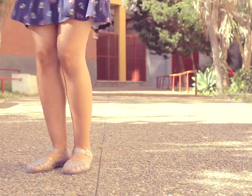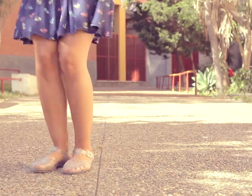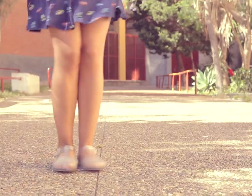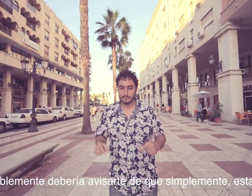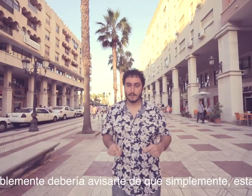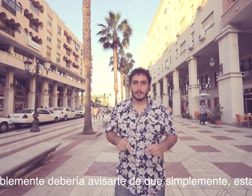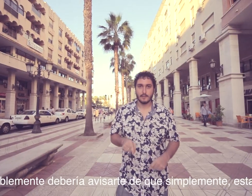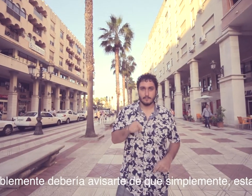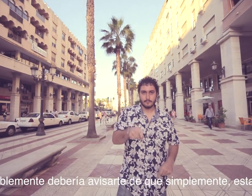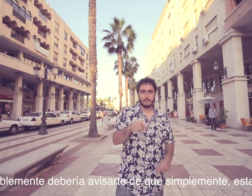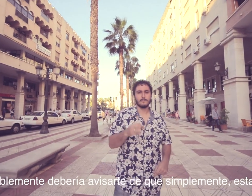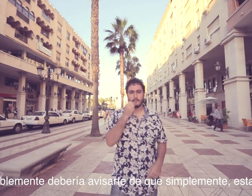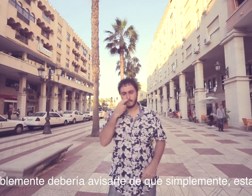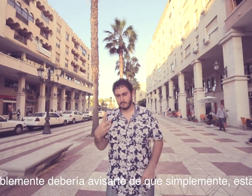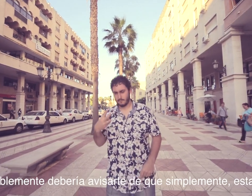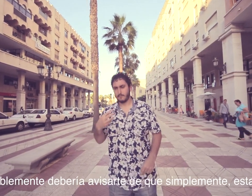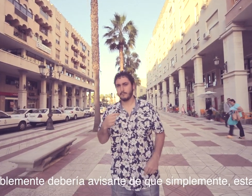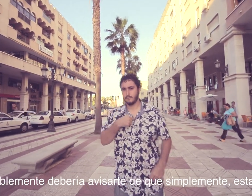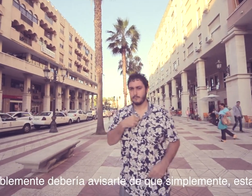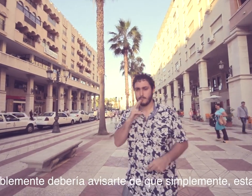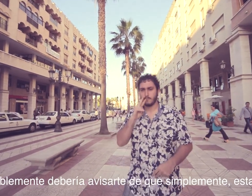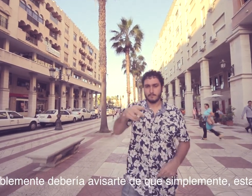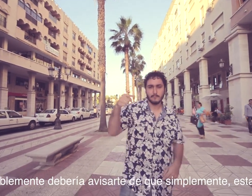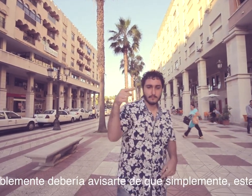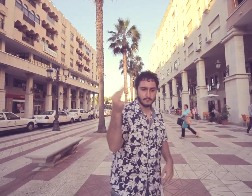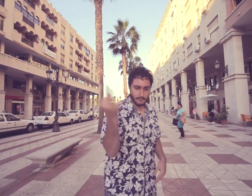I should probably warn you I'll be just fine